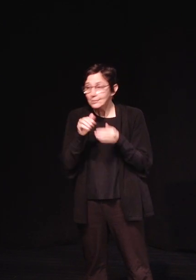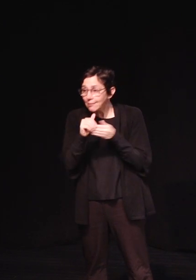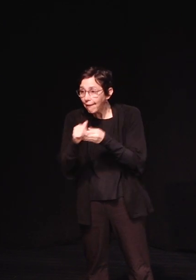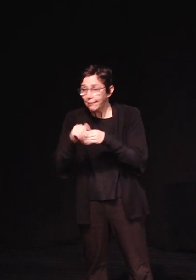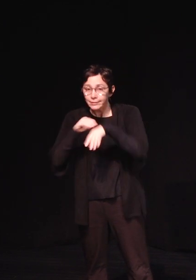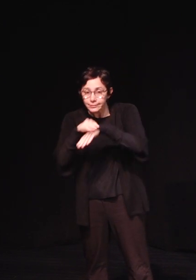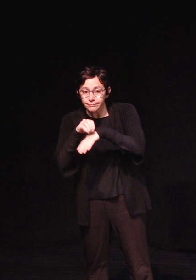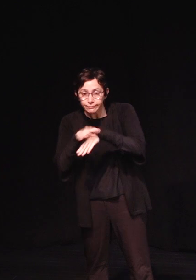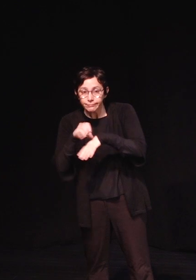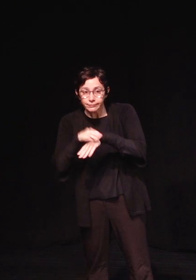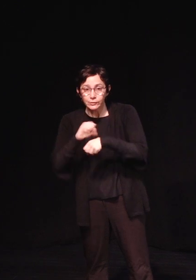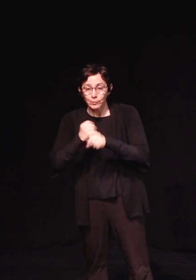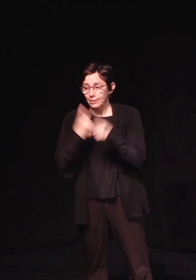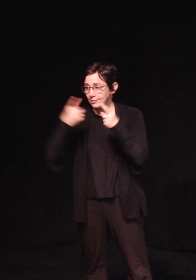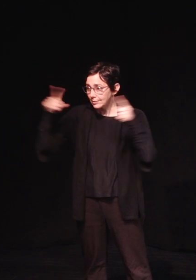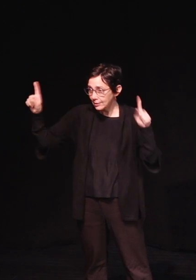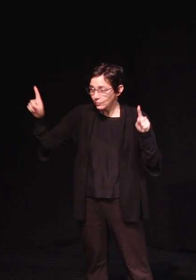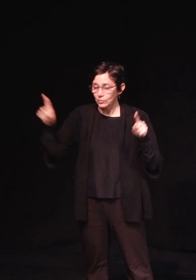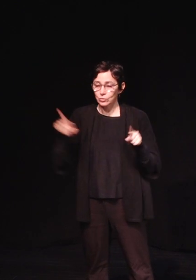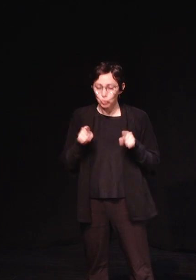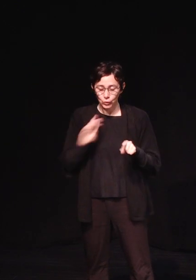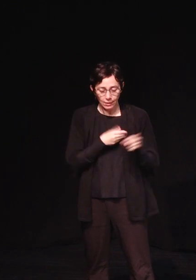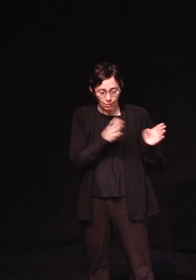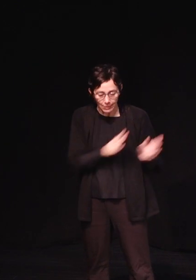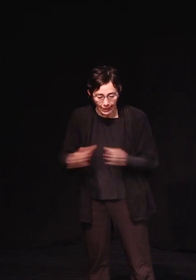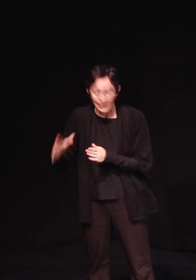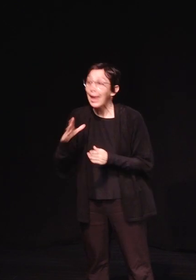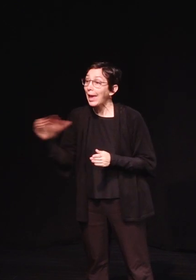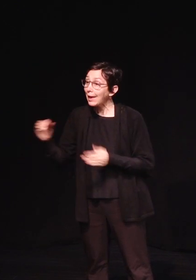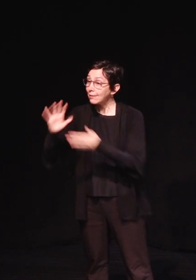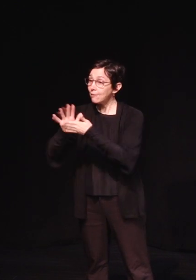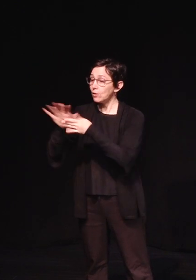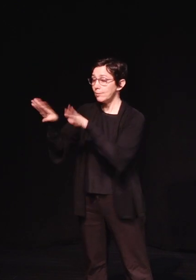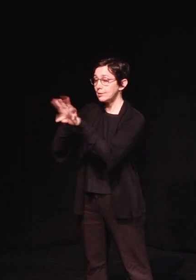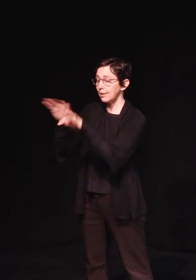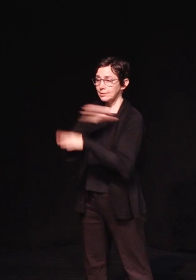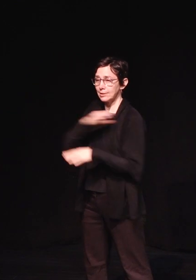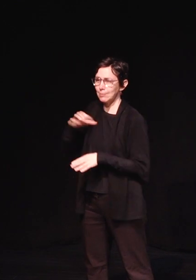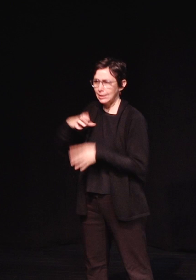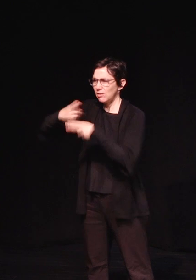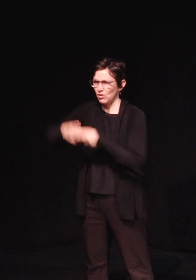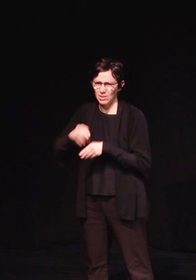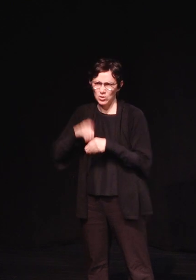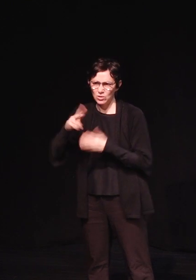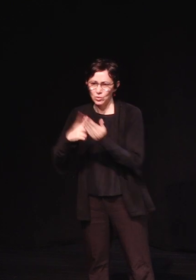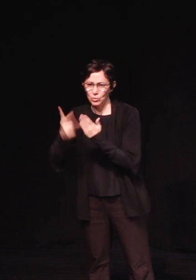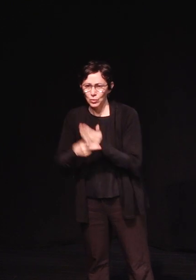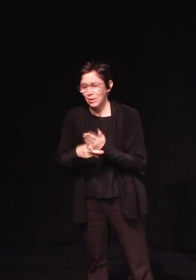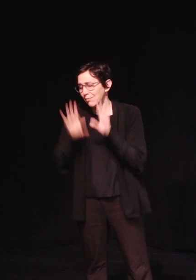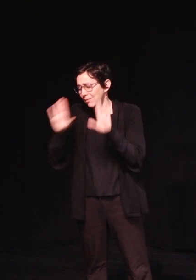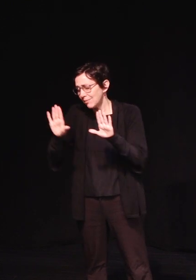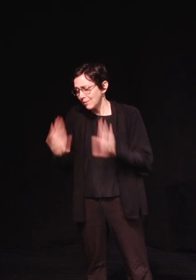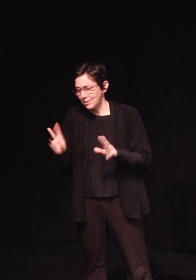happen throughout the planning process, and our film selection committee. They're all listed in the program, but these are amazing people